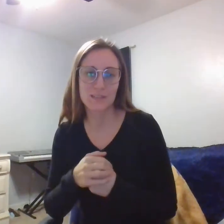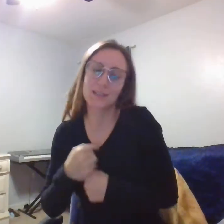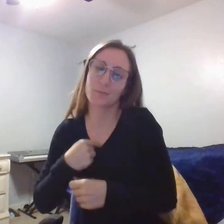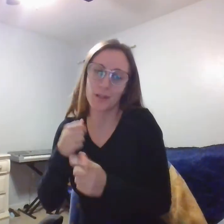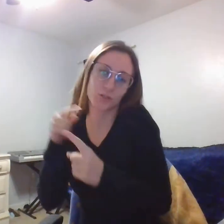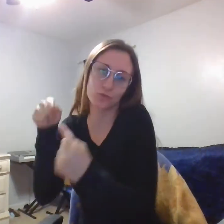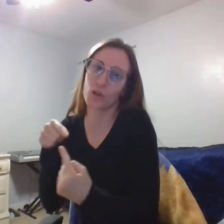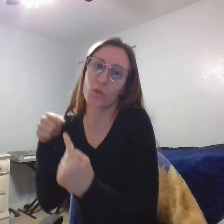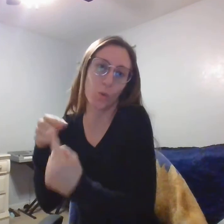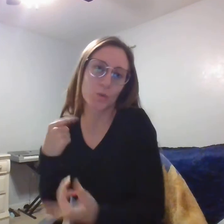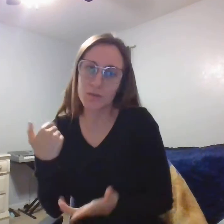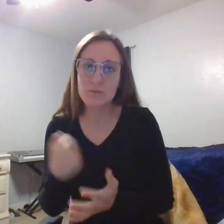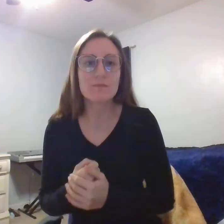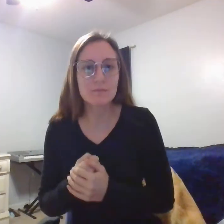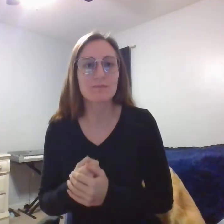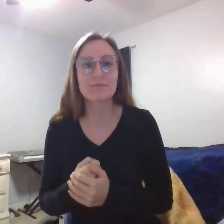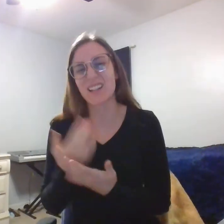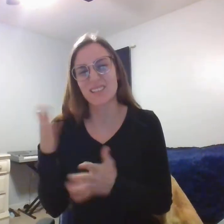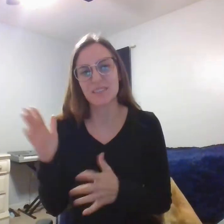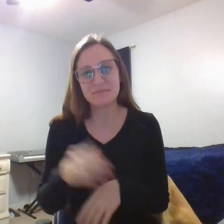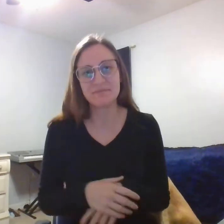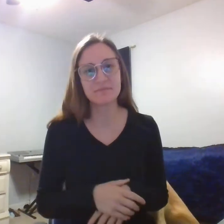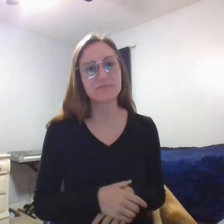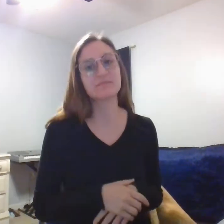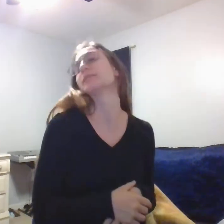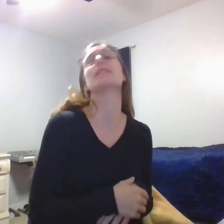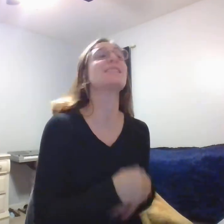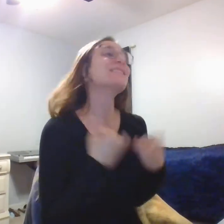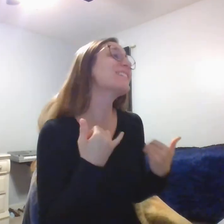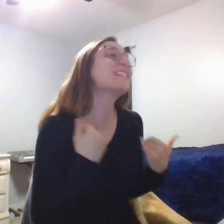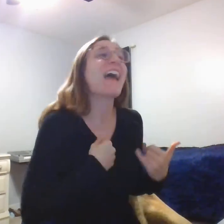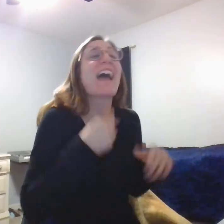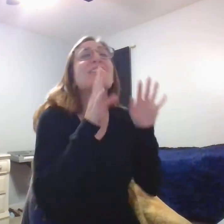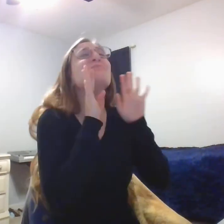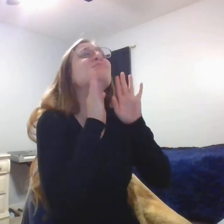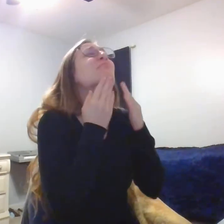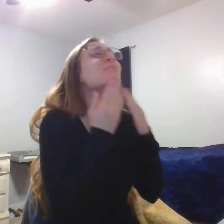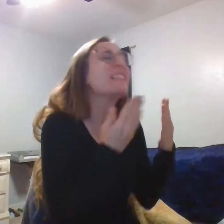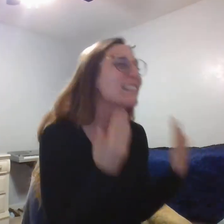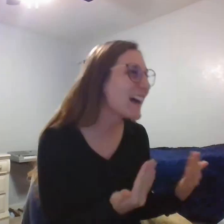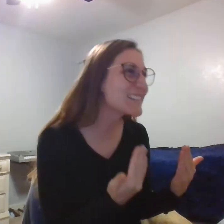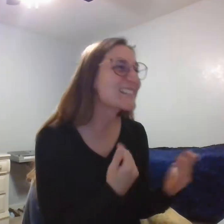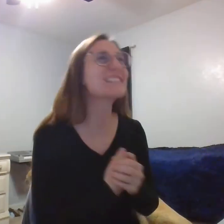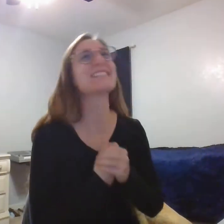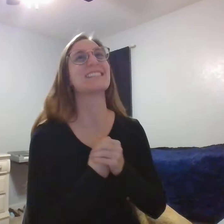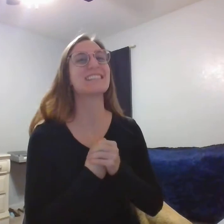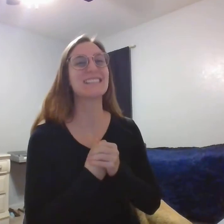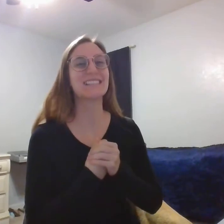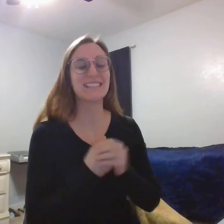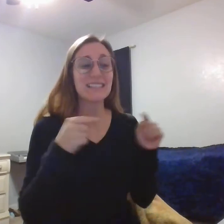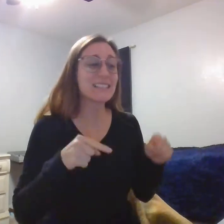that's basically it. Today I am blessed. I actually have a year and 2 months sober.